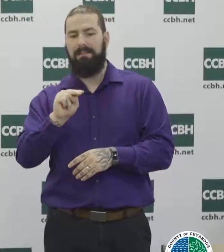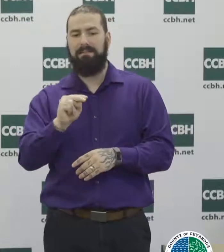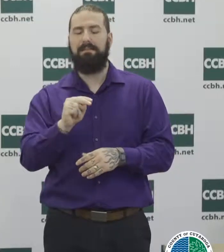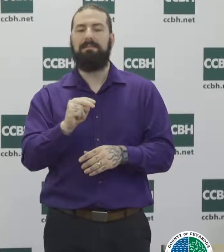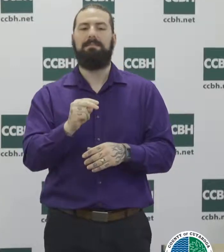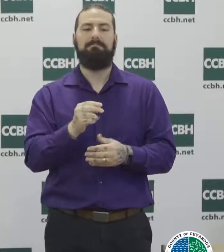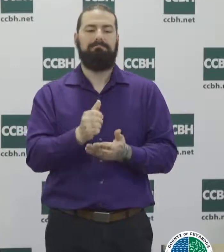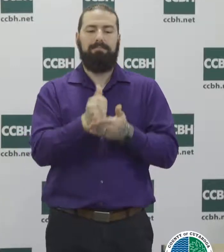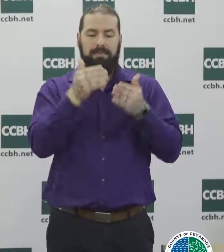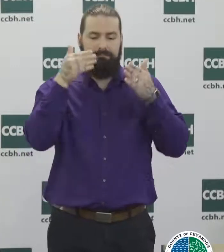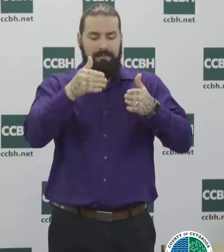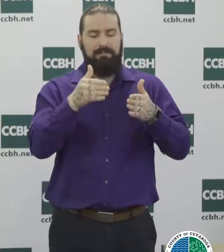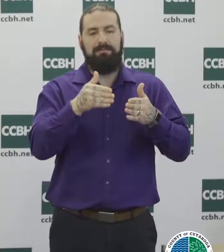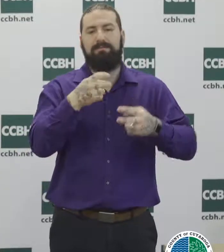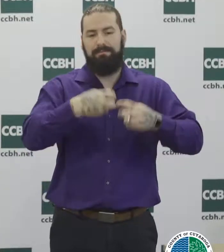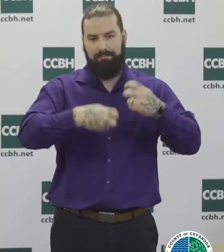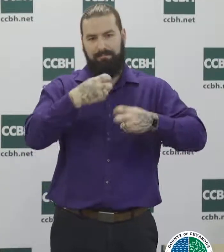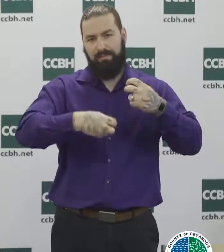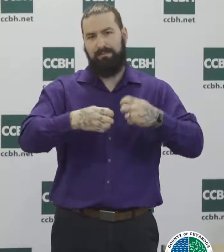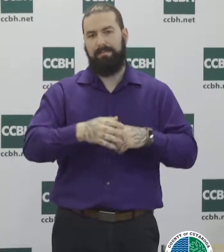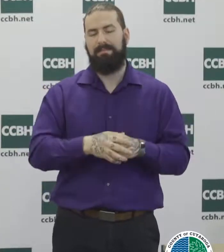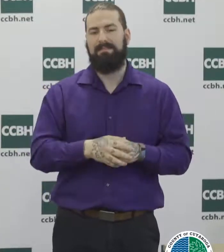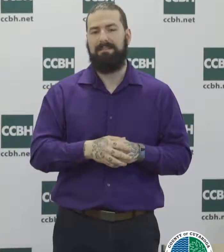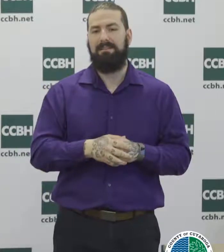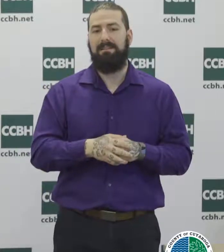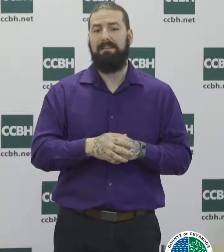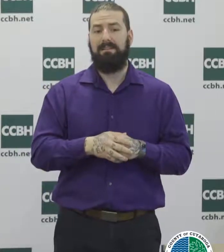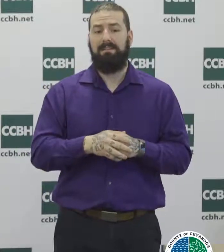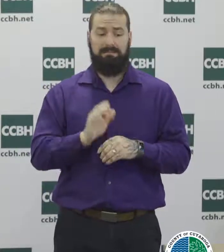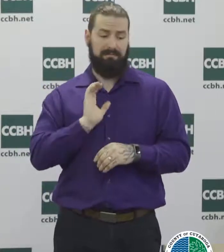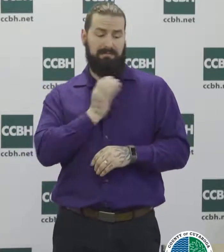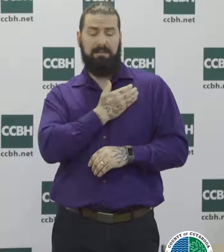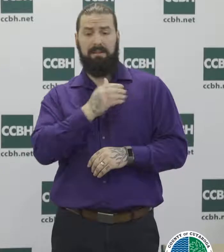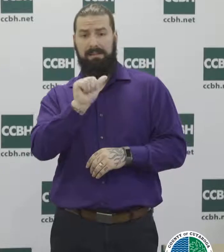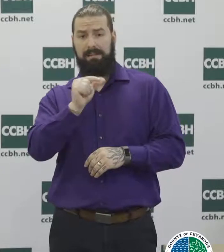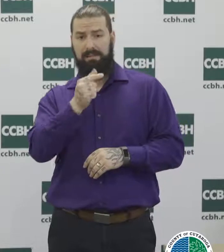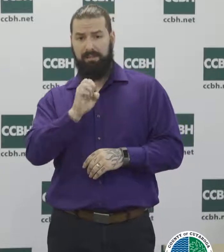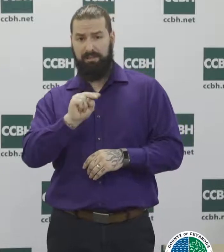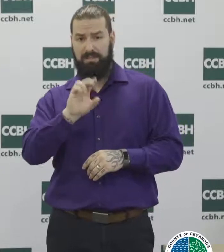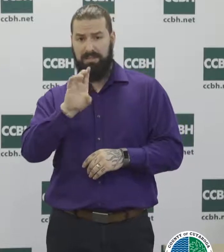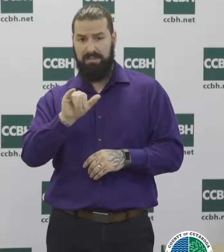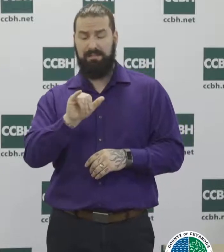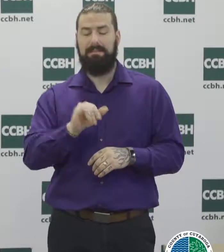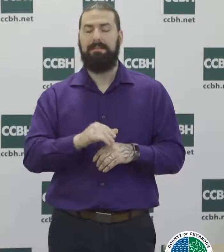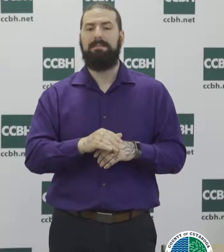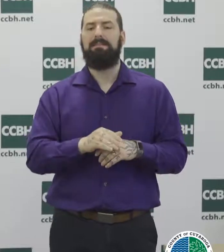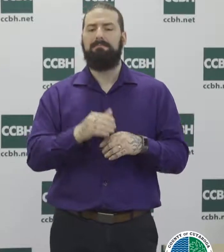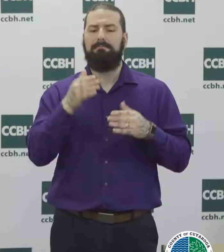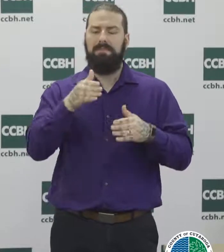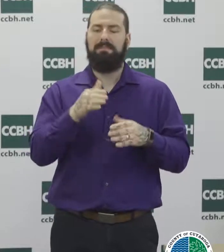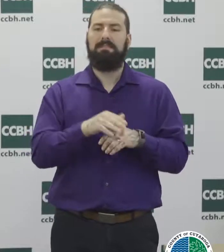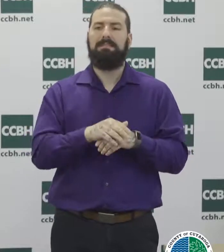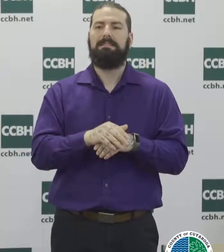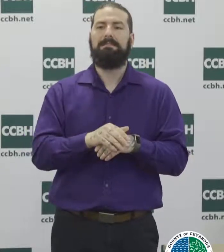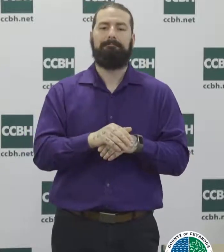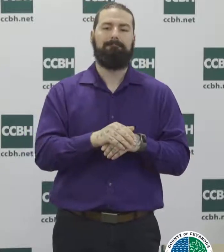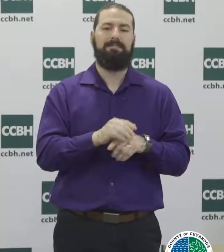Our agency has done a lot of personal work, both heart and head